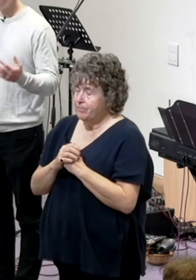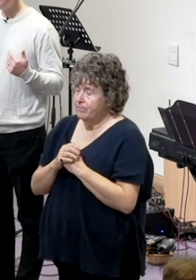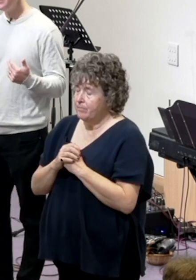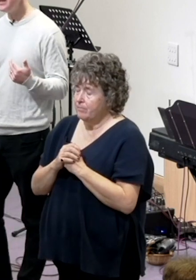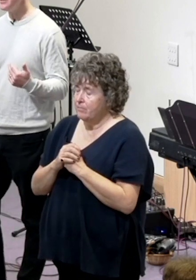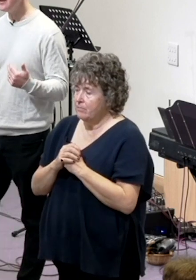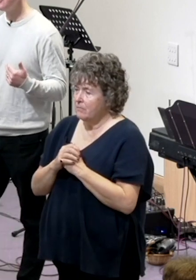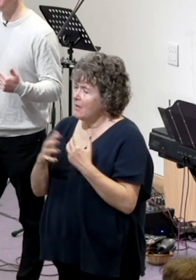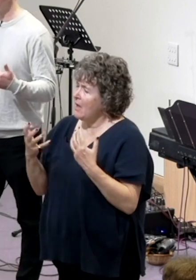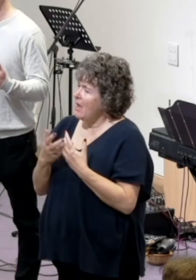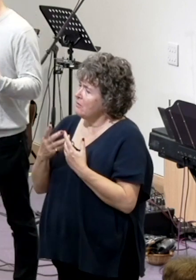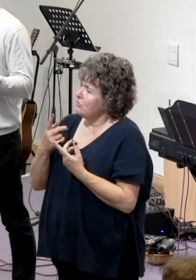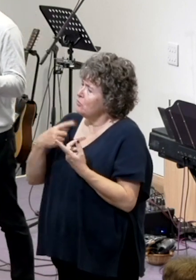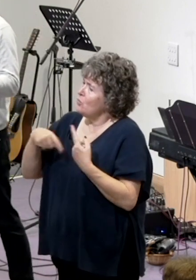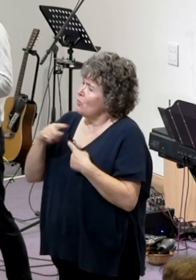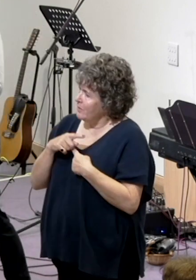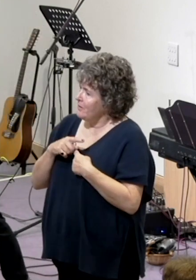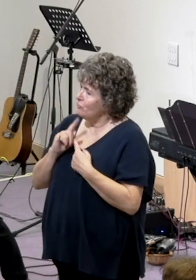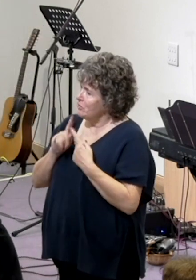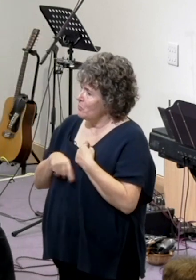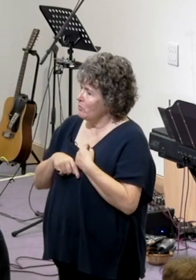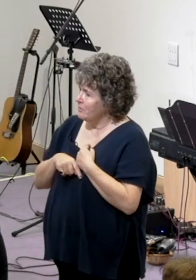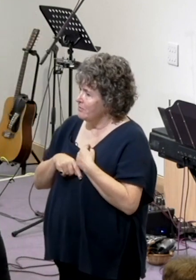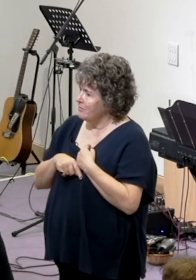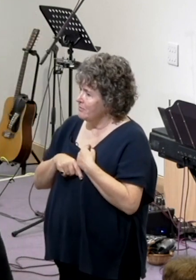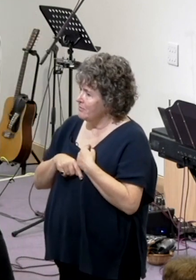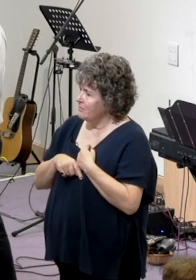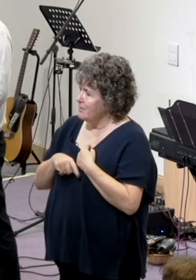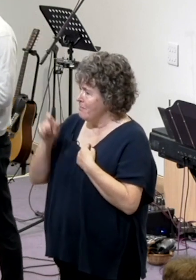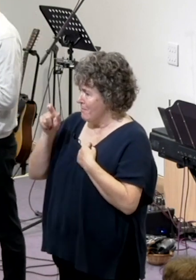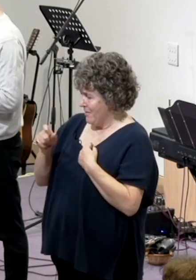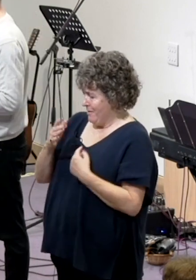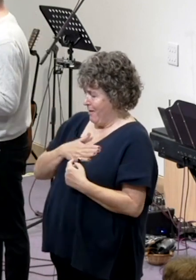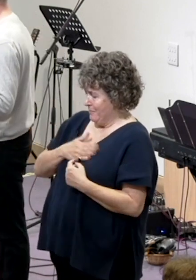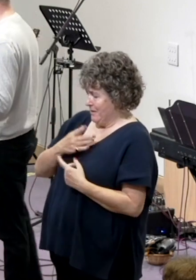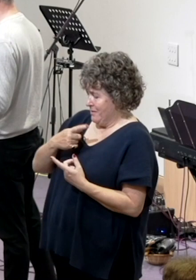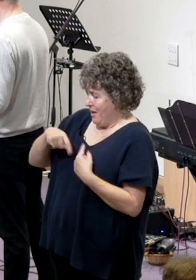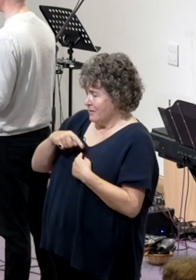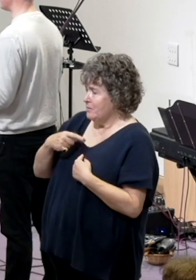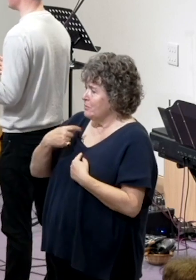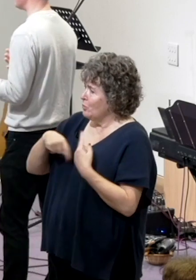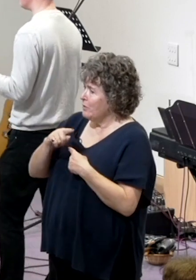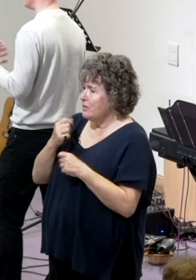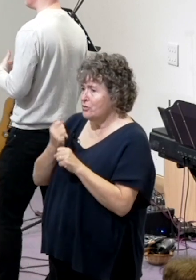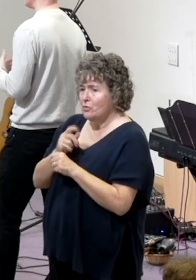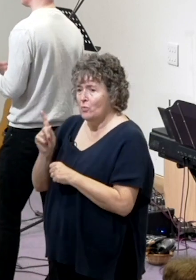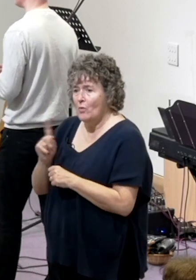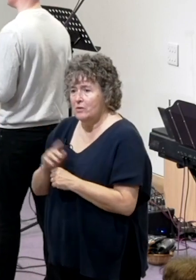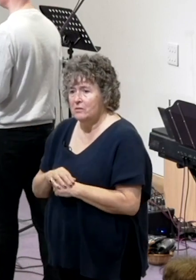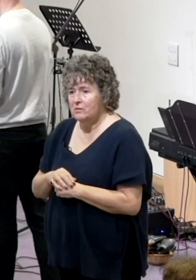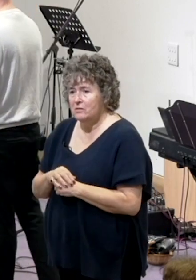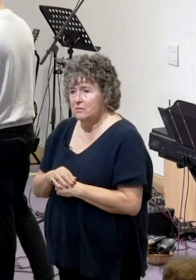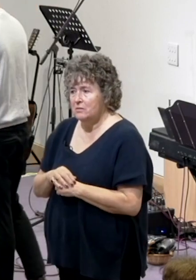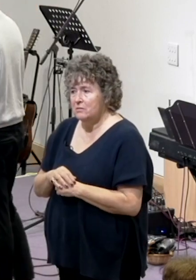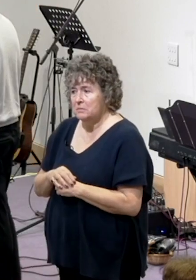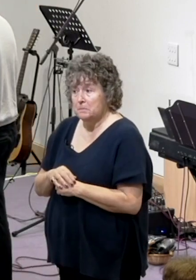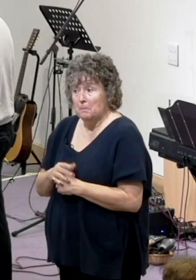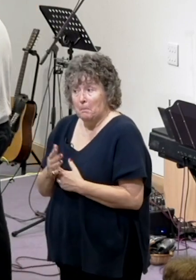How do we treat people who hurt us? How do we respond to those who wound us